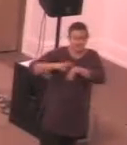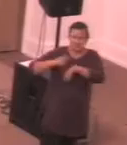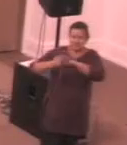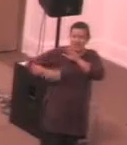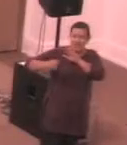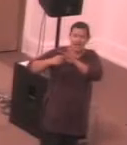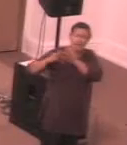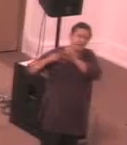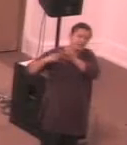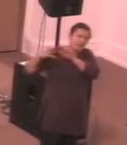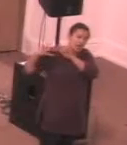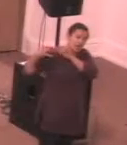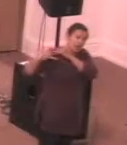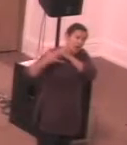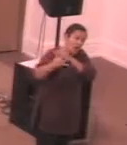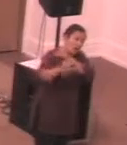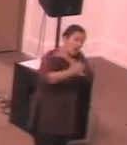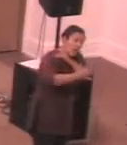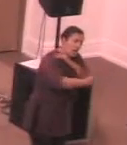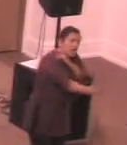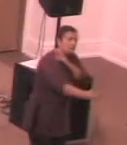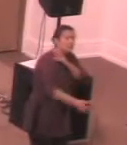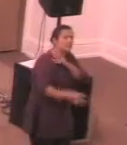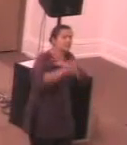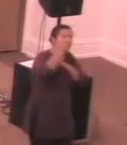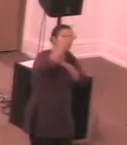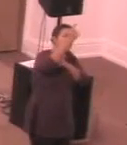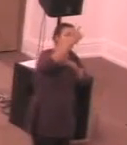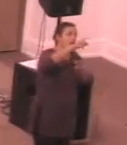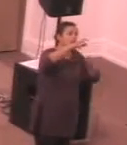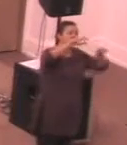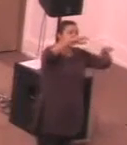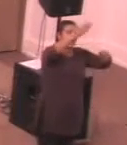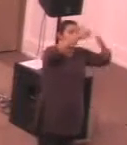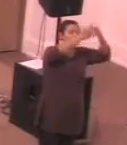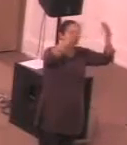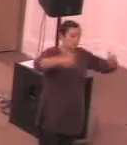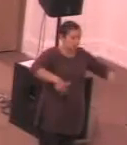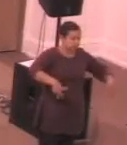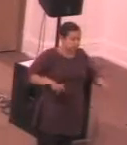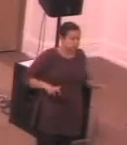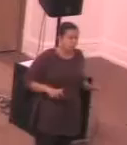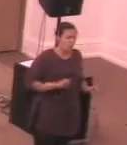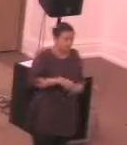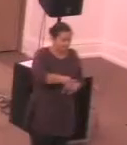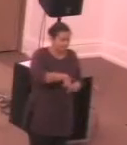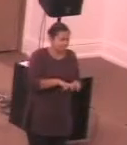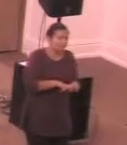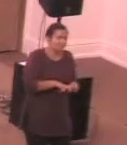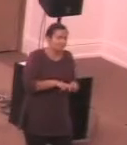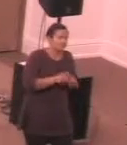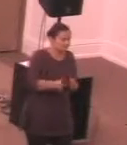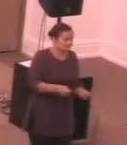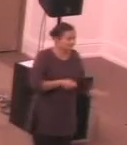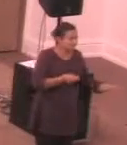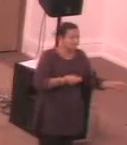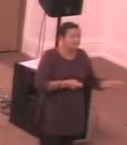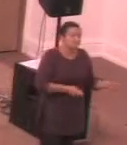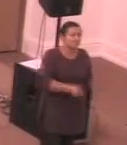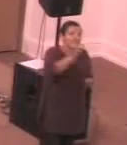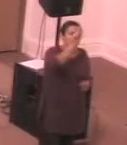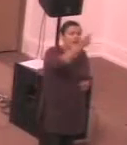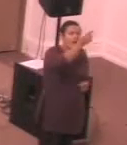time began. You were on your throne. You are